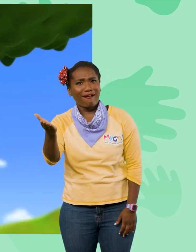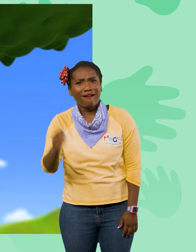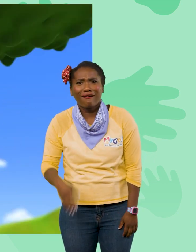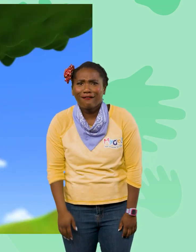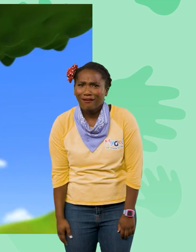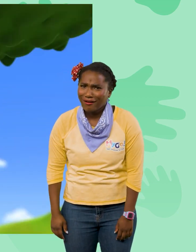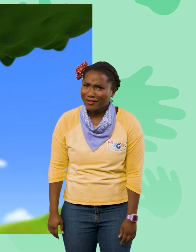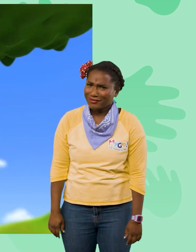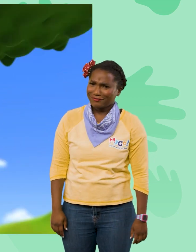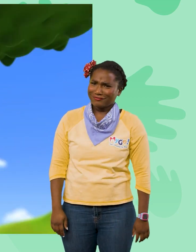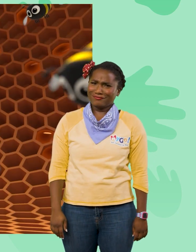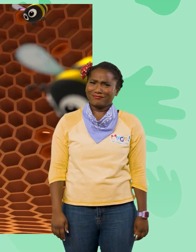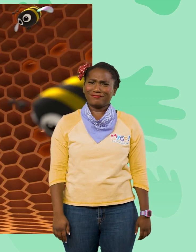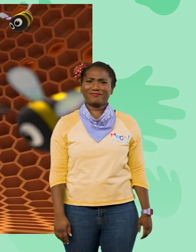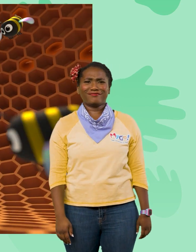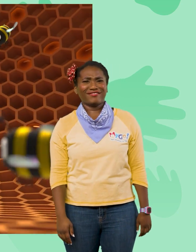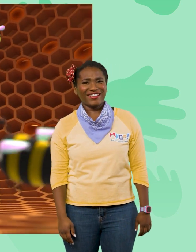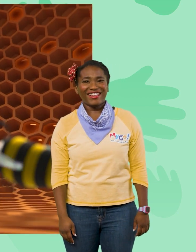there.